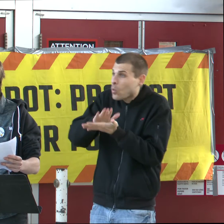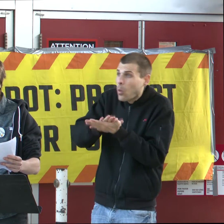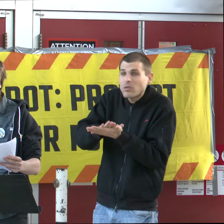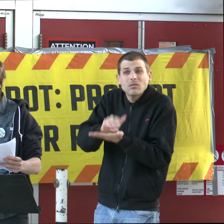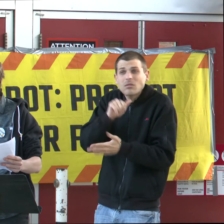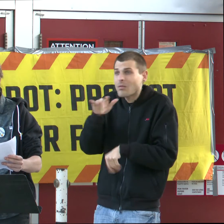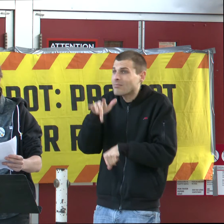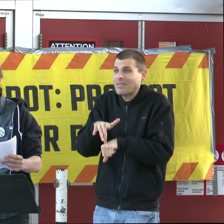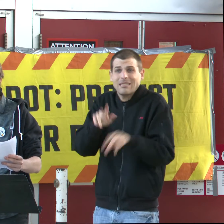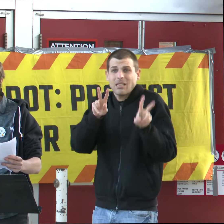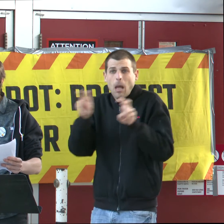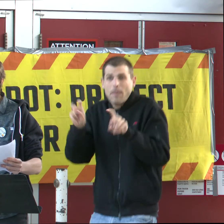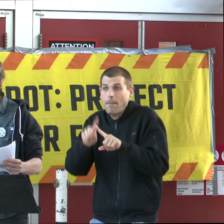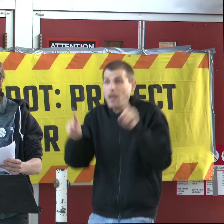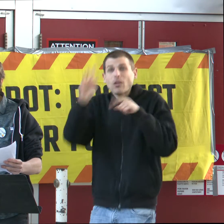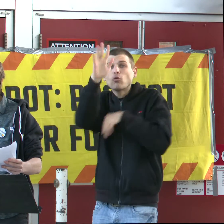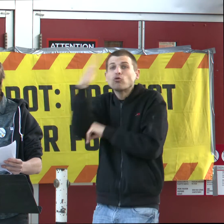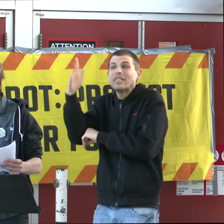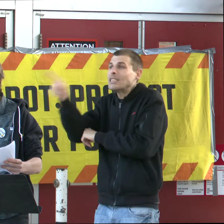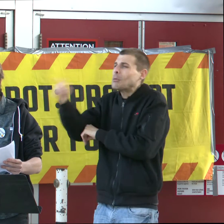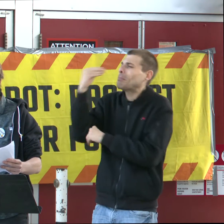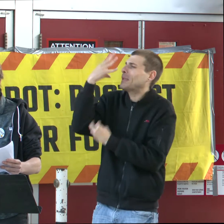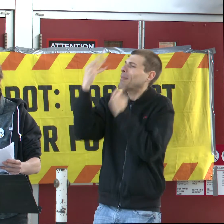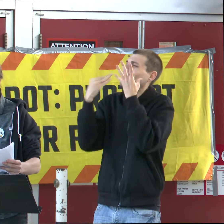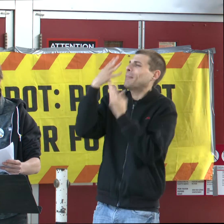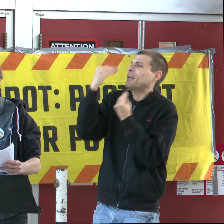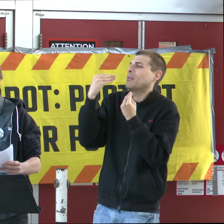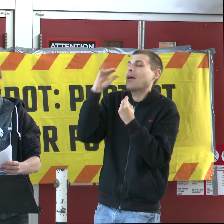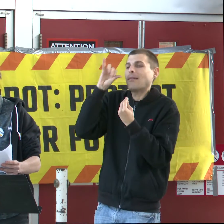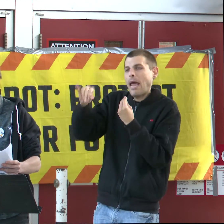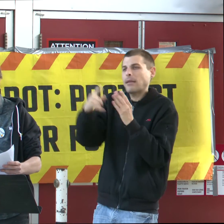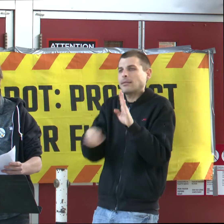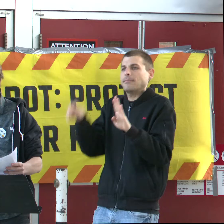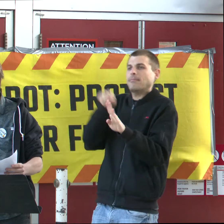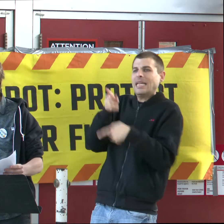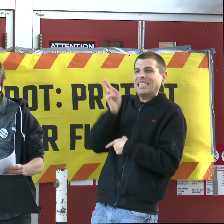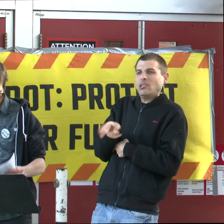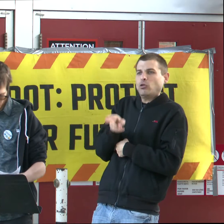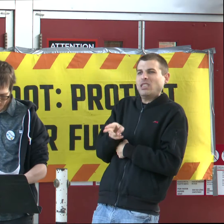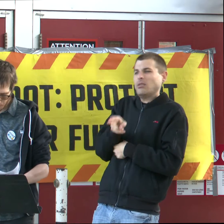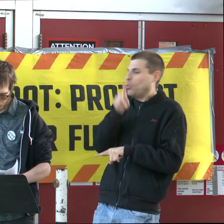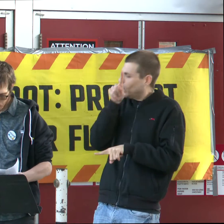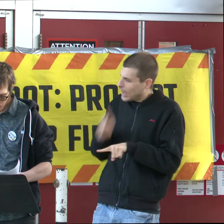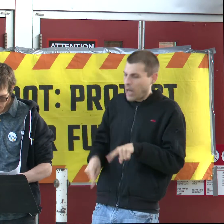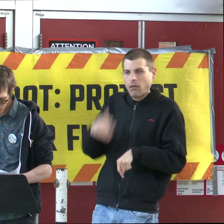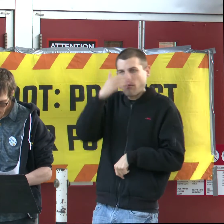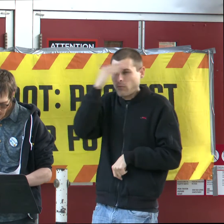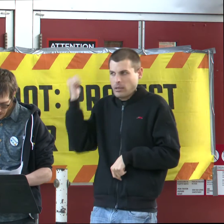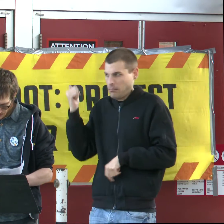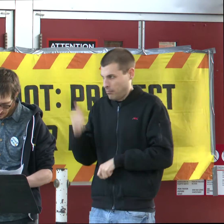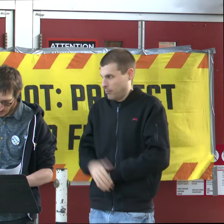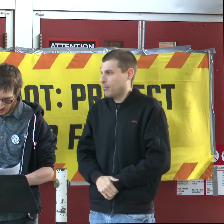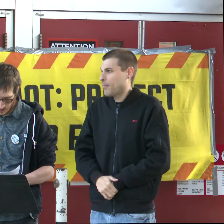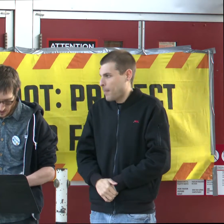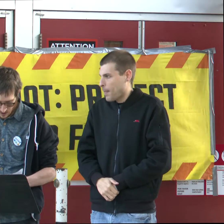is the story that is represented by the memorial we dedicate today that must not and cannot be lost.